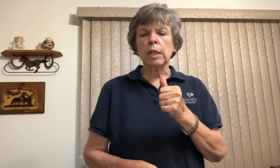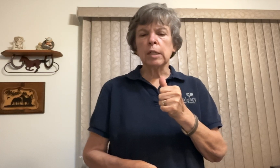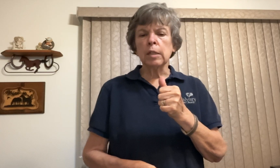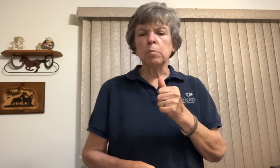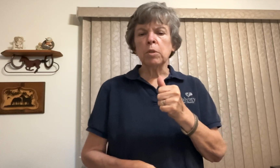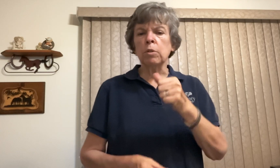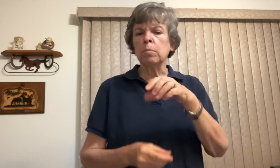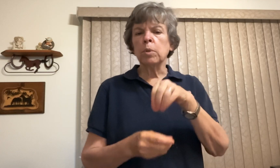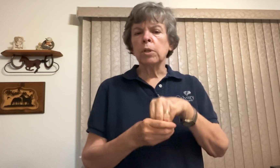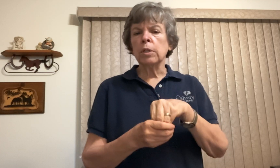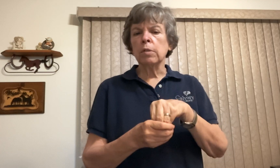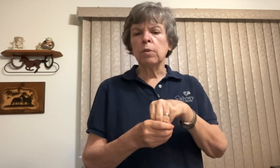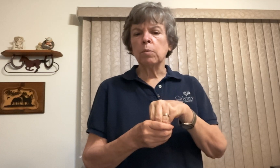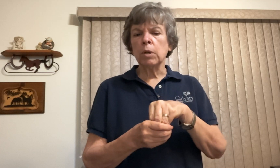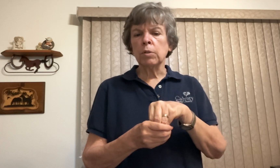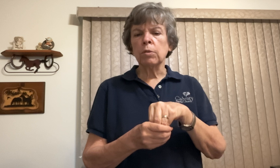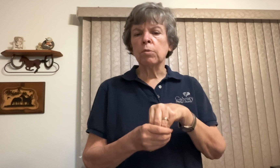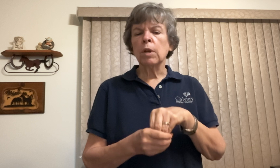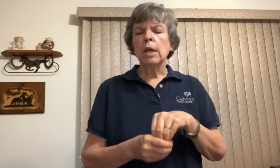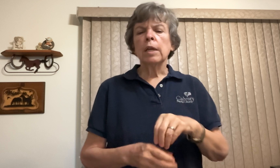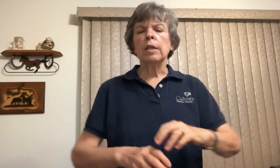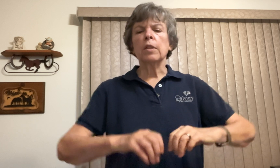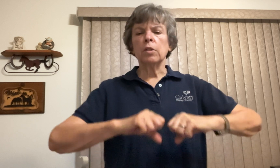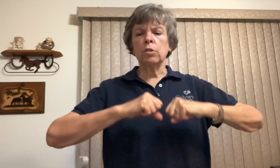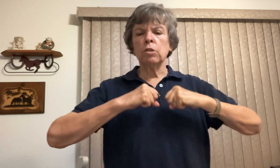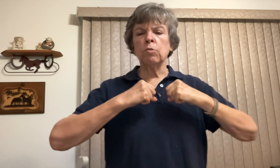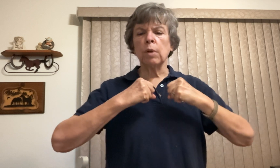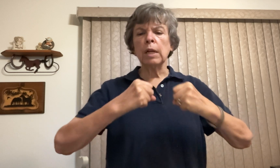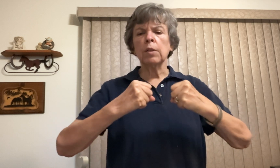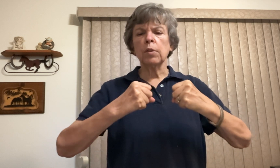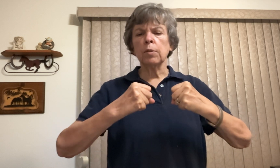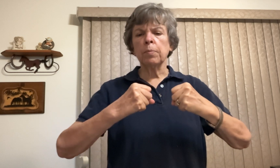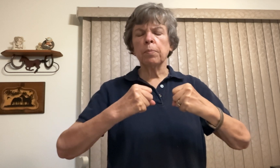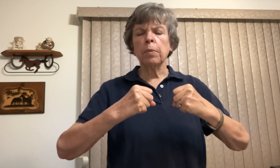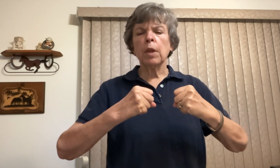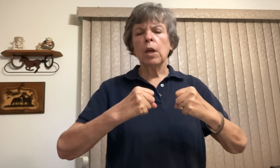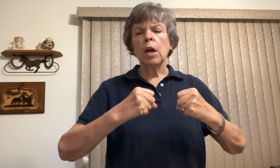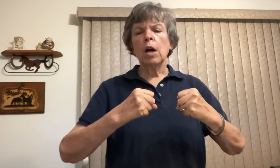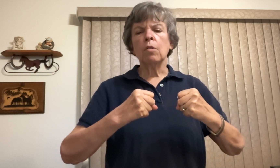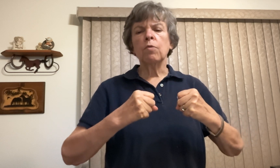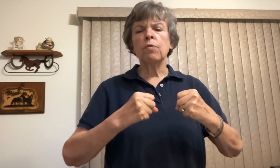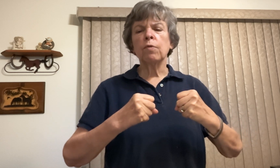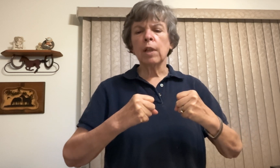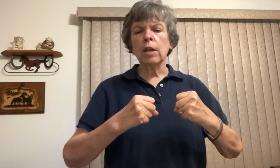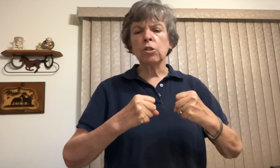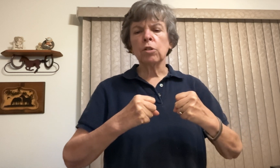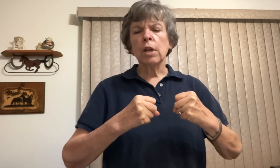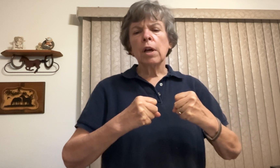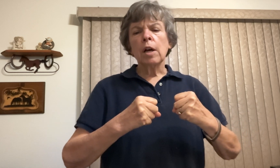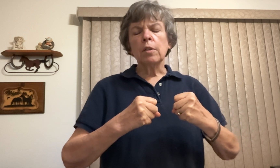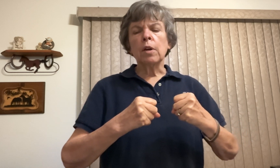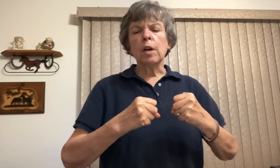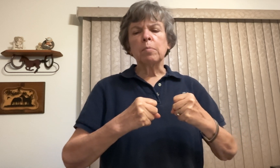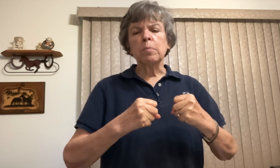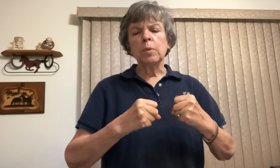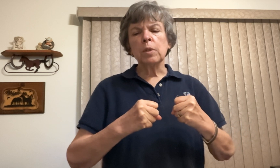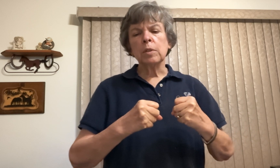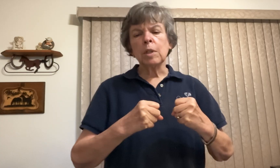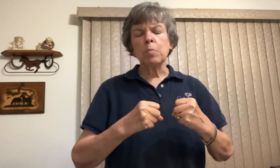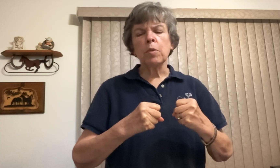in, but you can put it in if you want to. In the strength of flesh. A couple things you